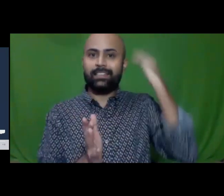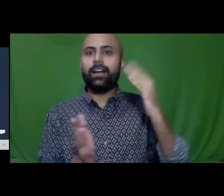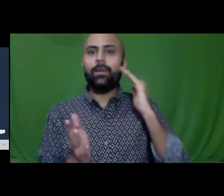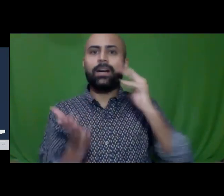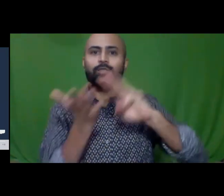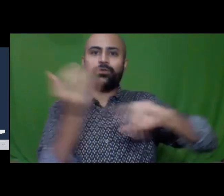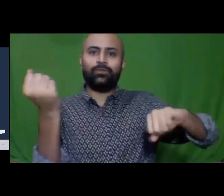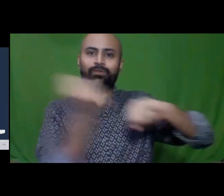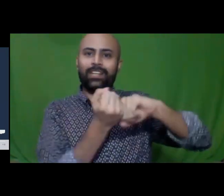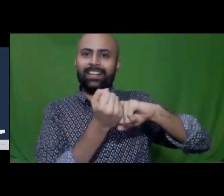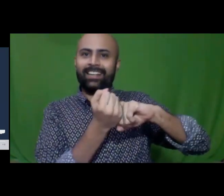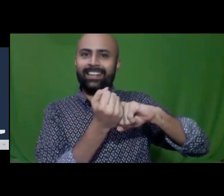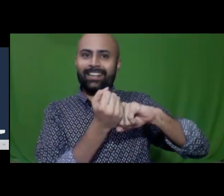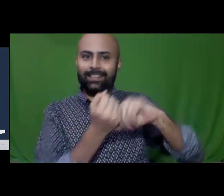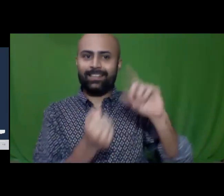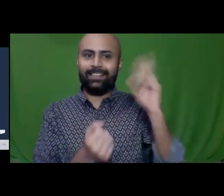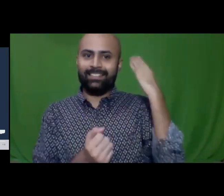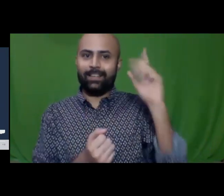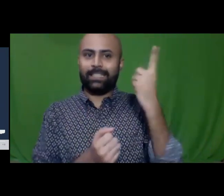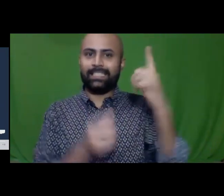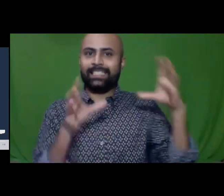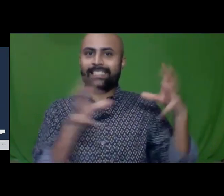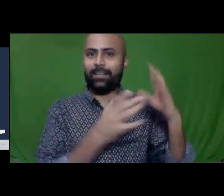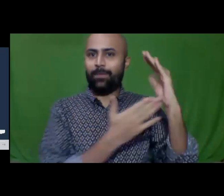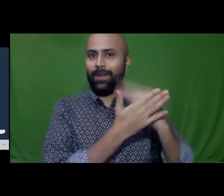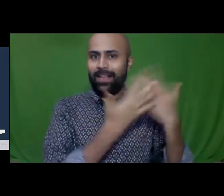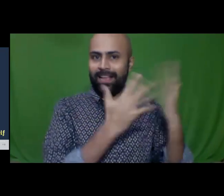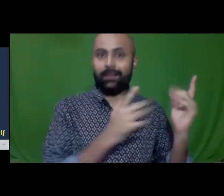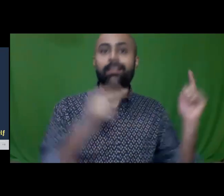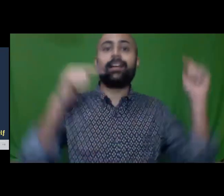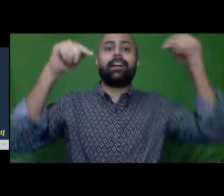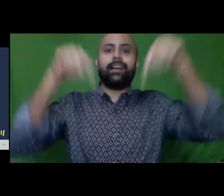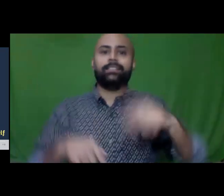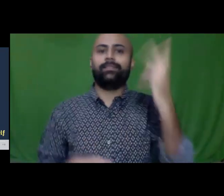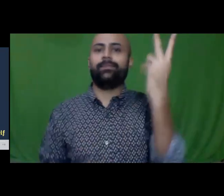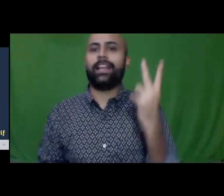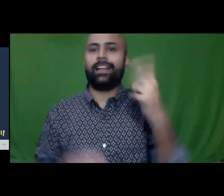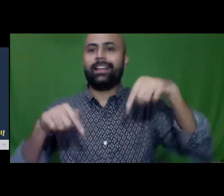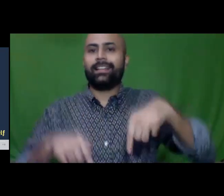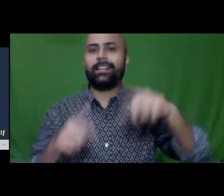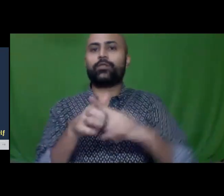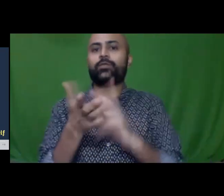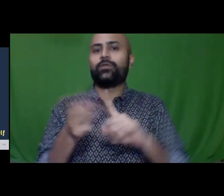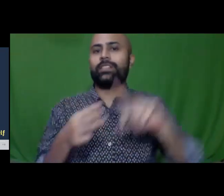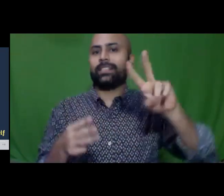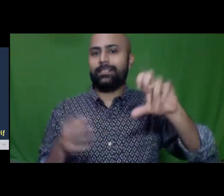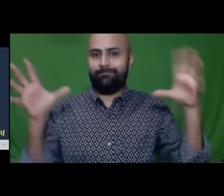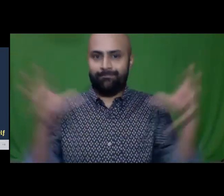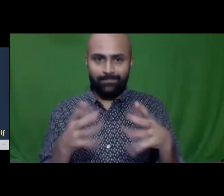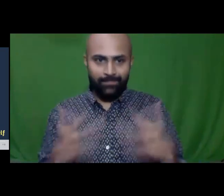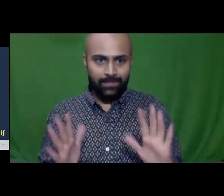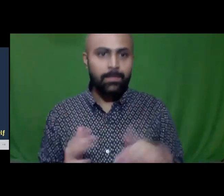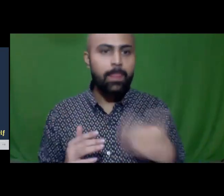Okay, with respect to Manthan, so we had last Manthan in March, and this was the first time we had Manthan, and this is the second time we are meeting